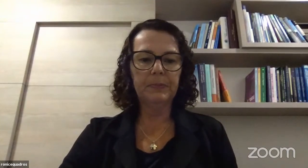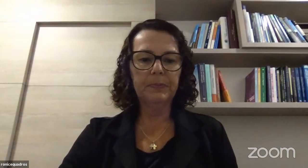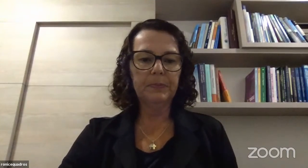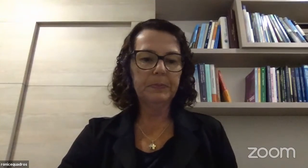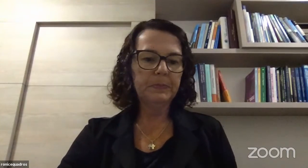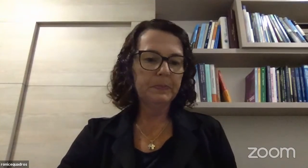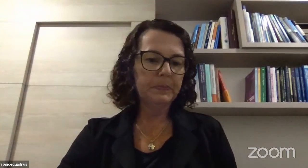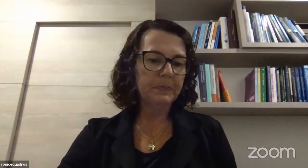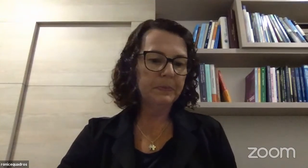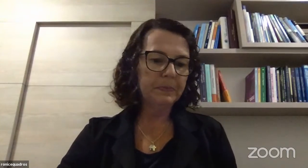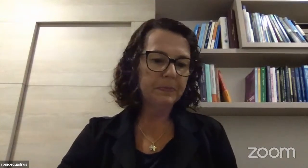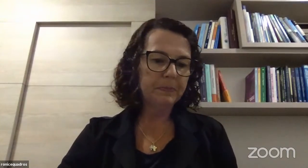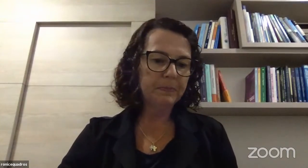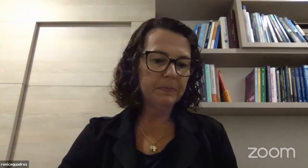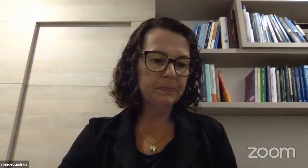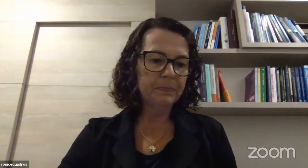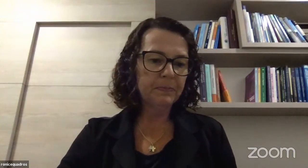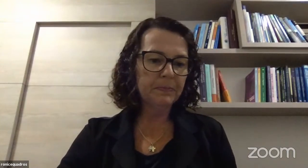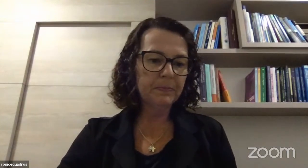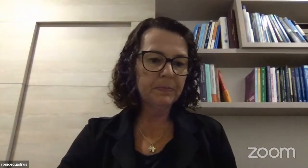rights.